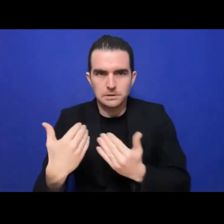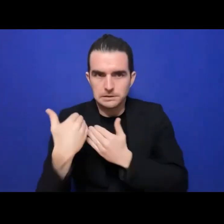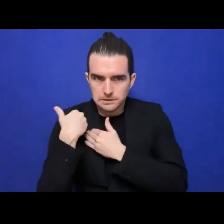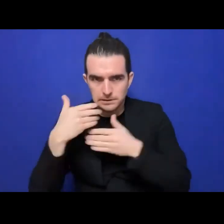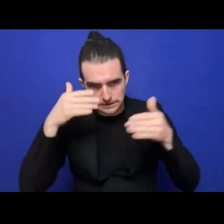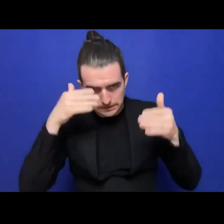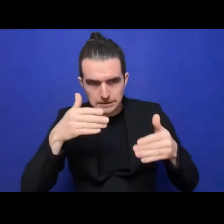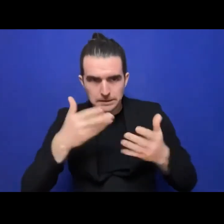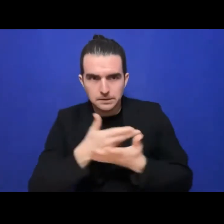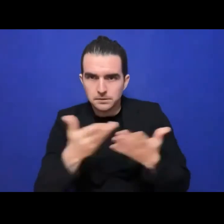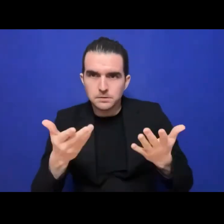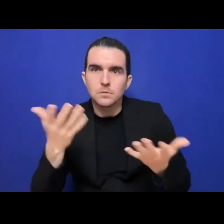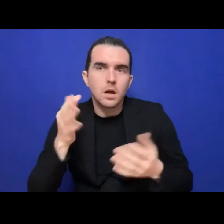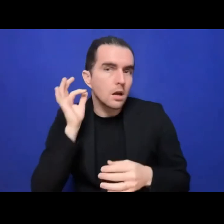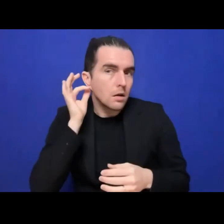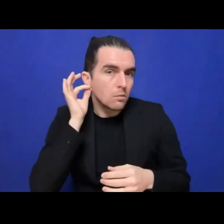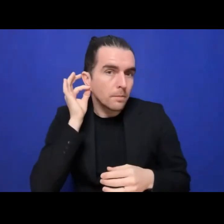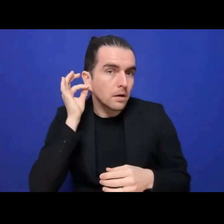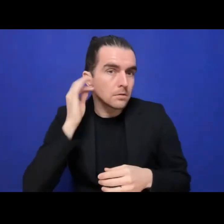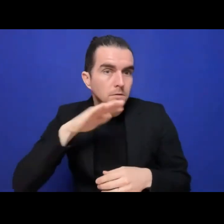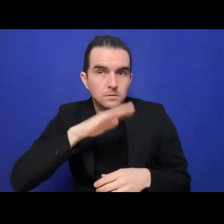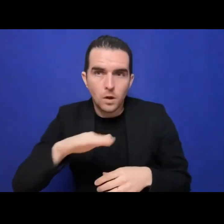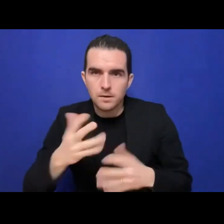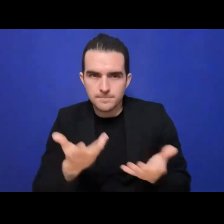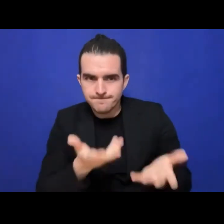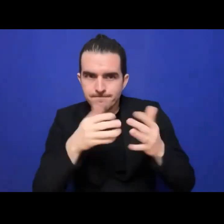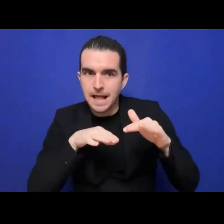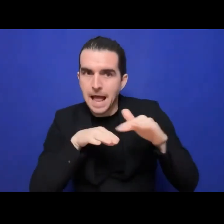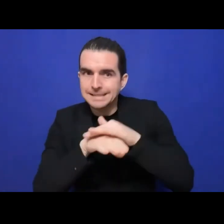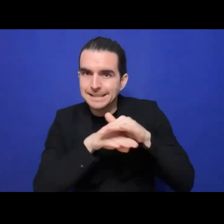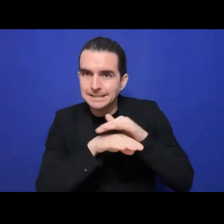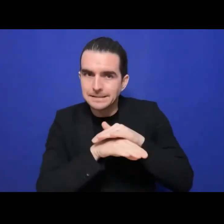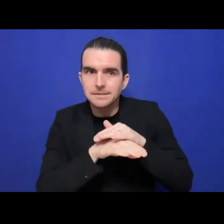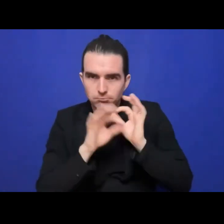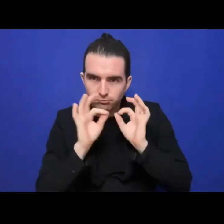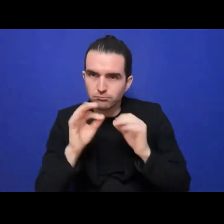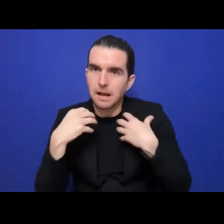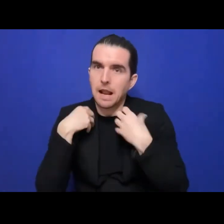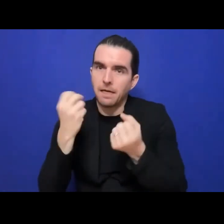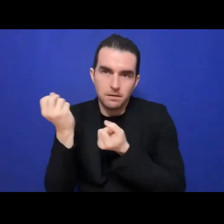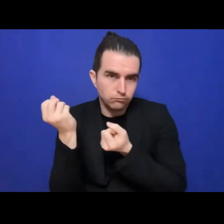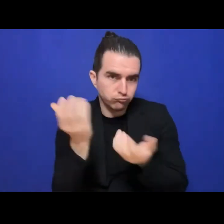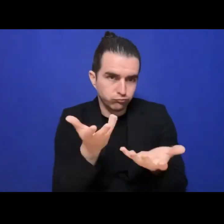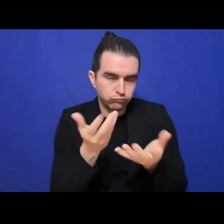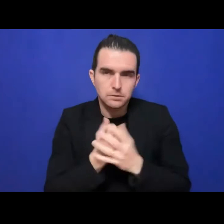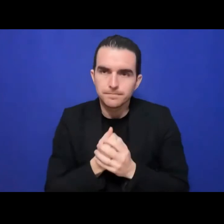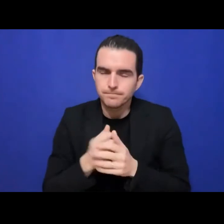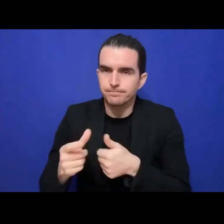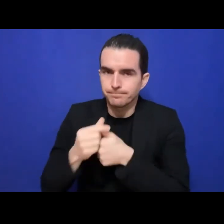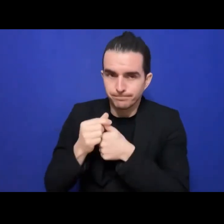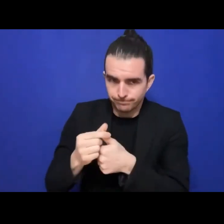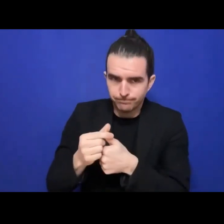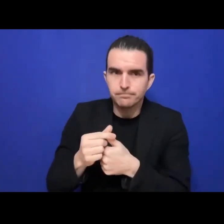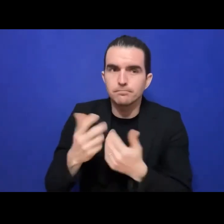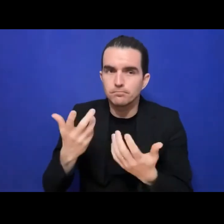on disseminate the community awareness through direct reach of women and girls, maybe reaching them at